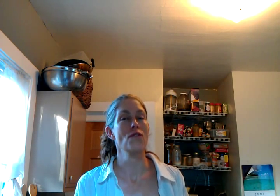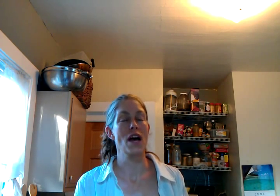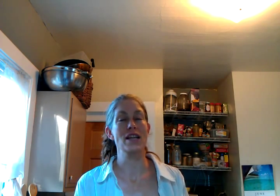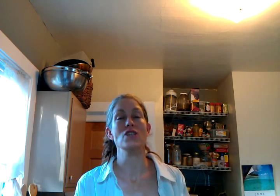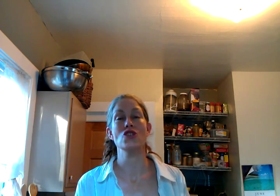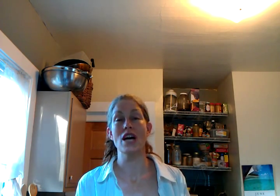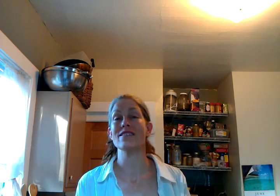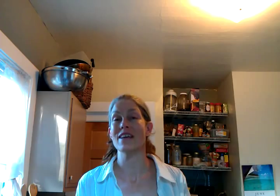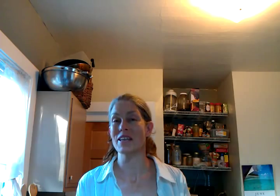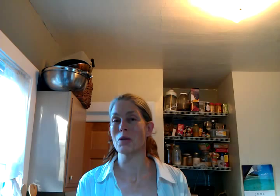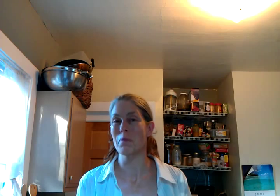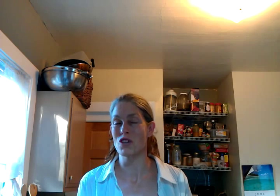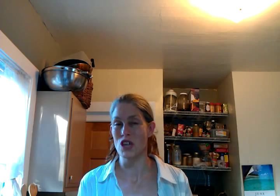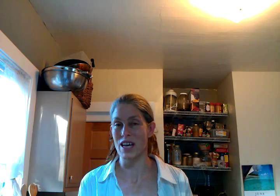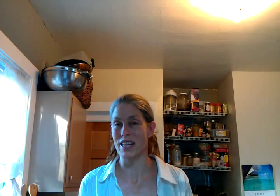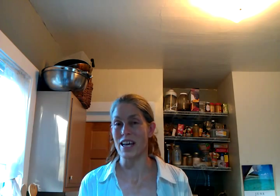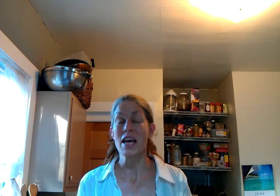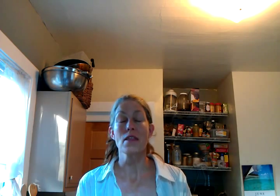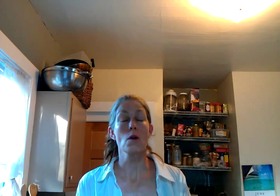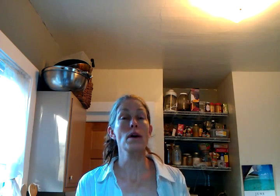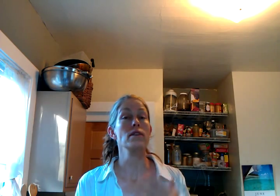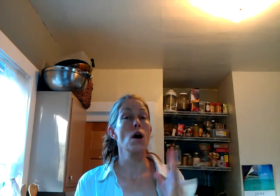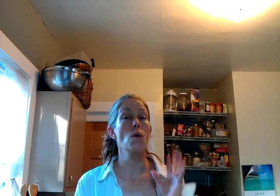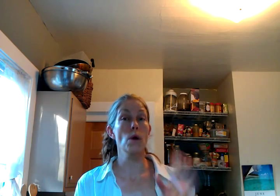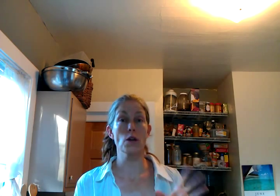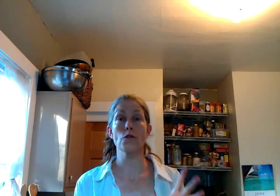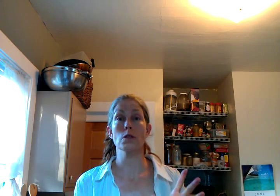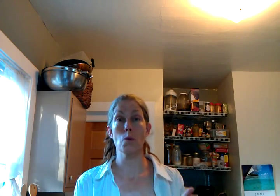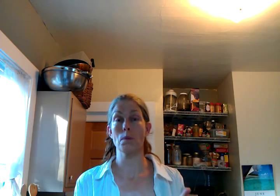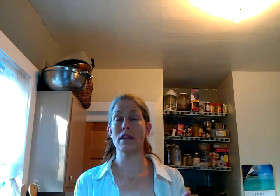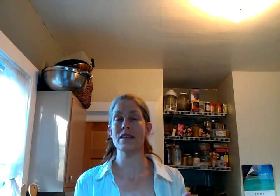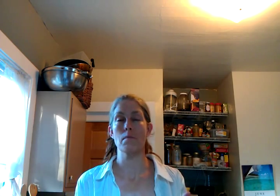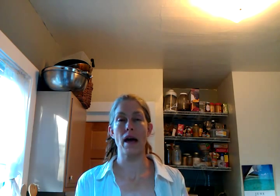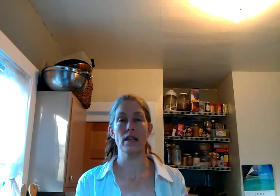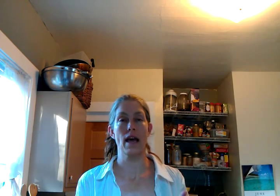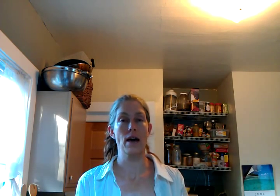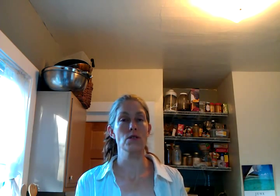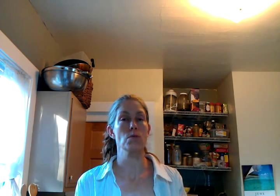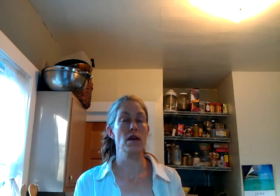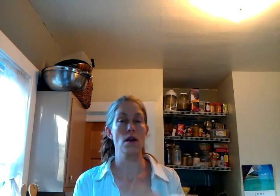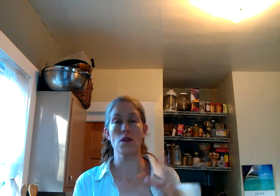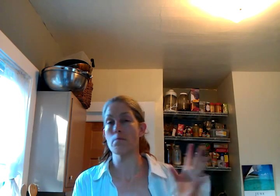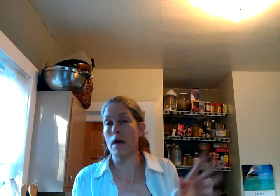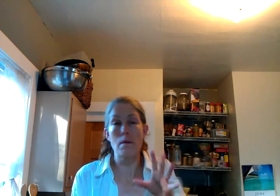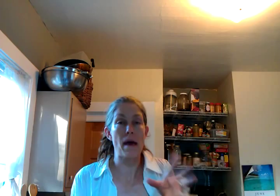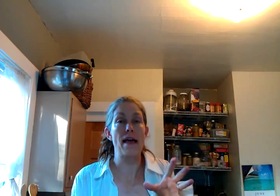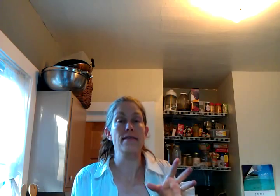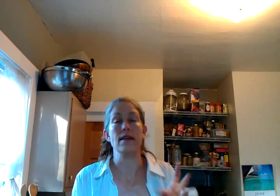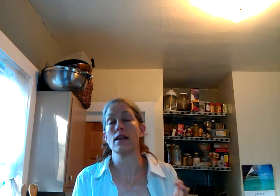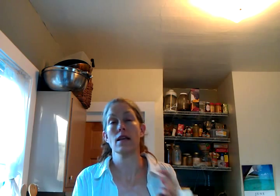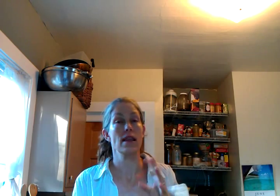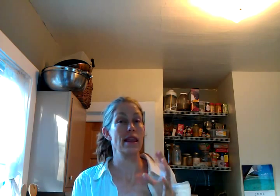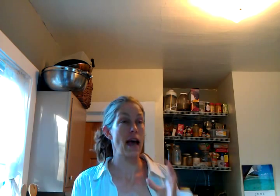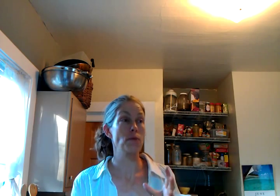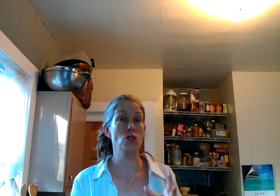find just a little bit of shade. There was a wonderful support place at the back of the house with baby baths, and that was